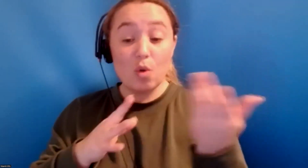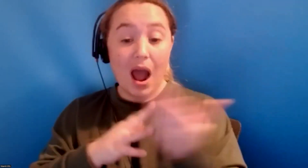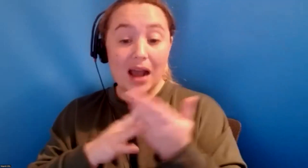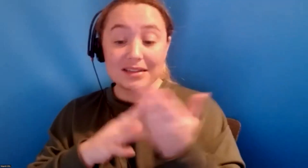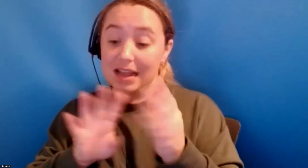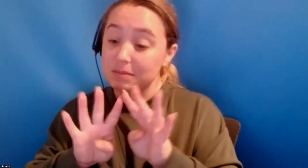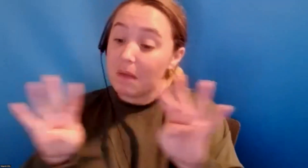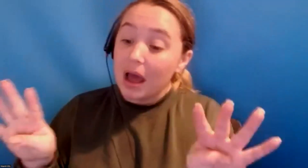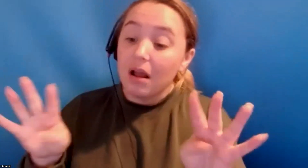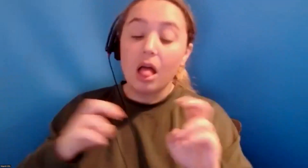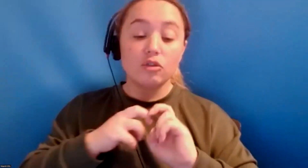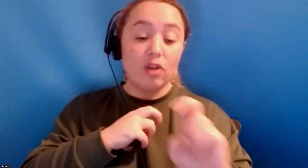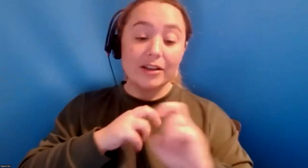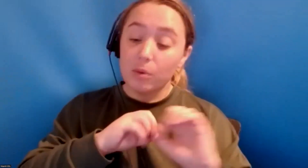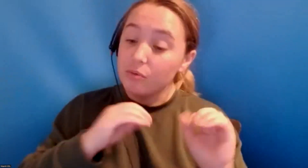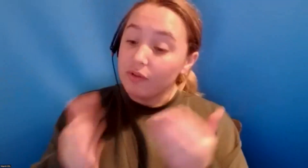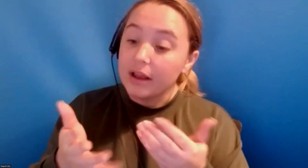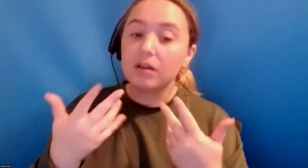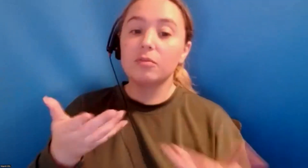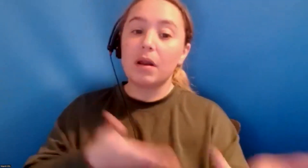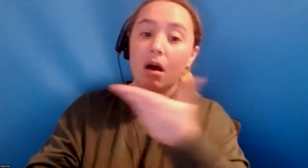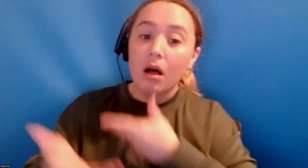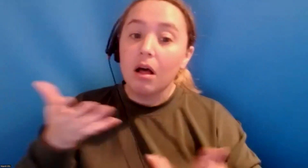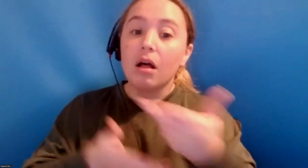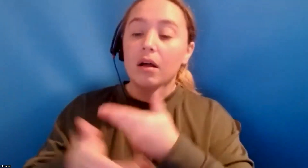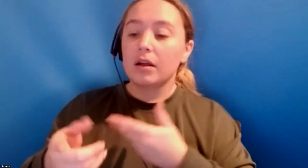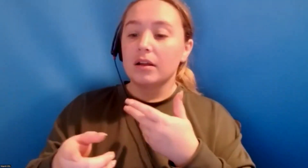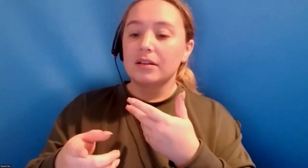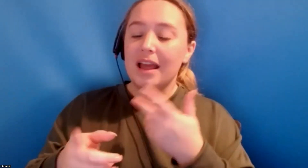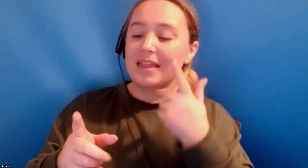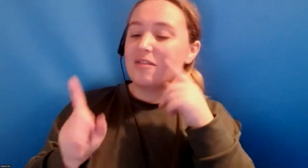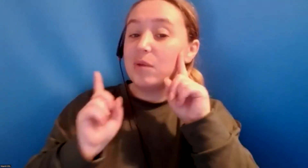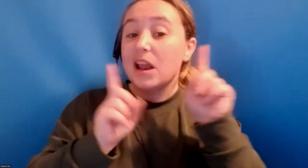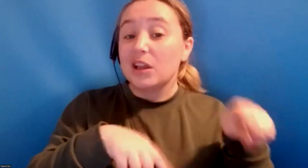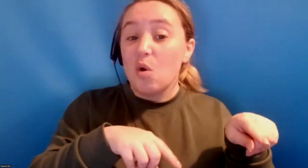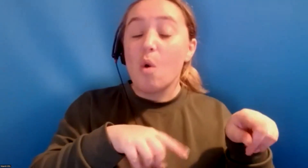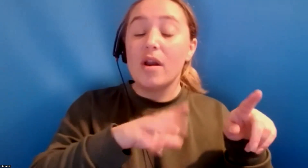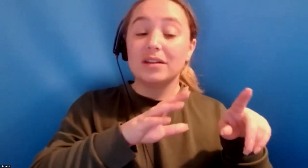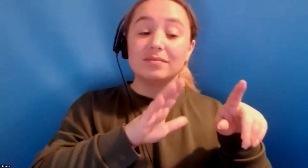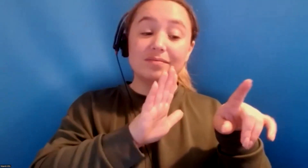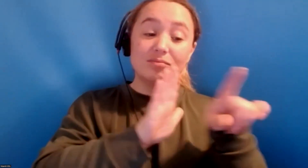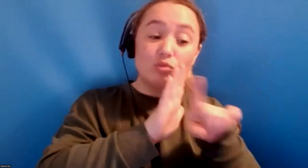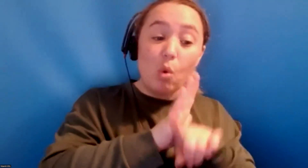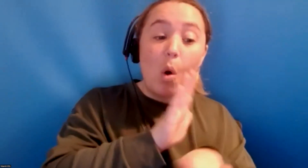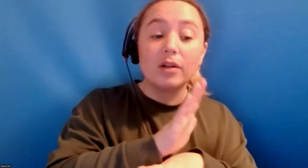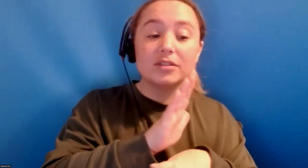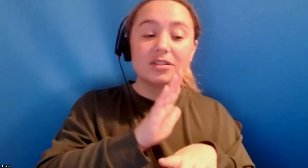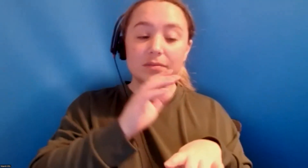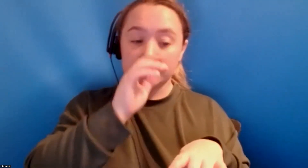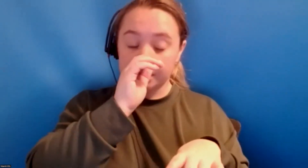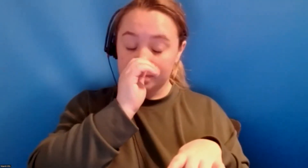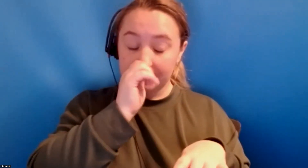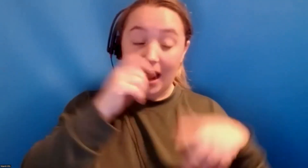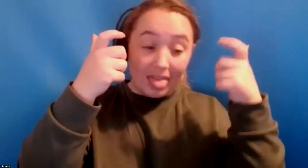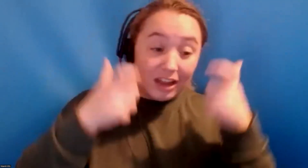and transport providers getting loopholes and legislative breaks and things like that. So they were the kind of key themes that came up